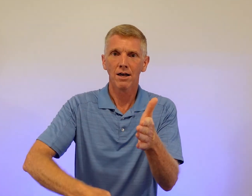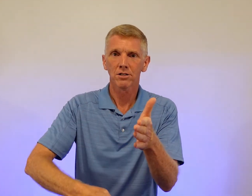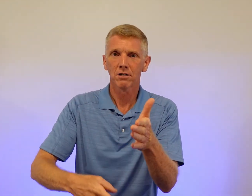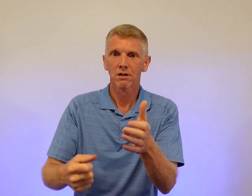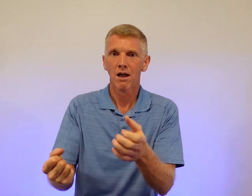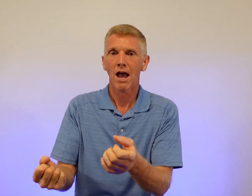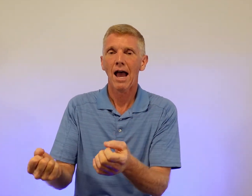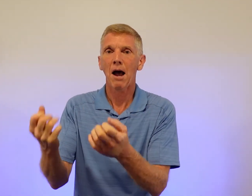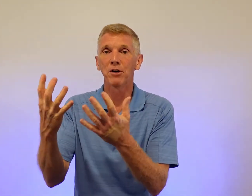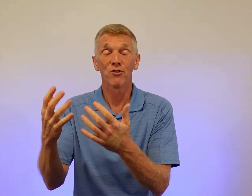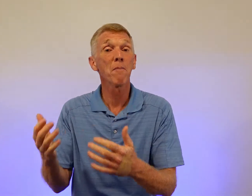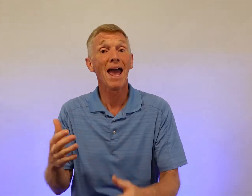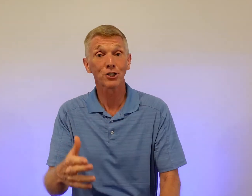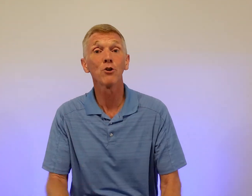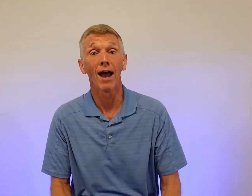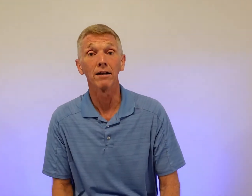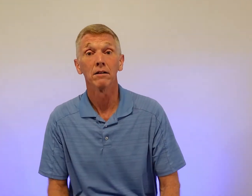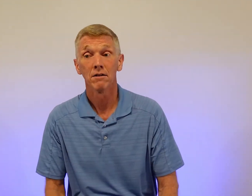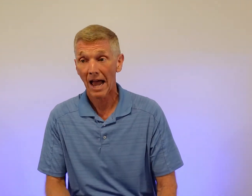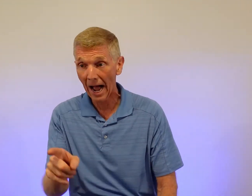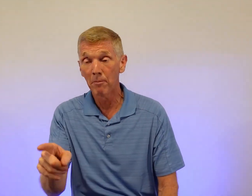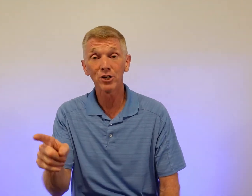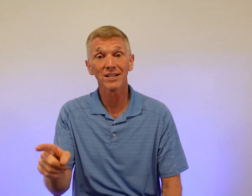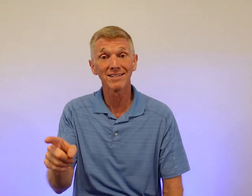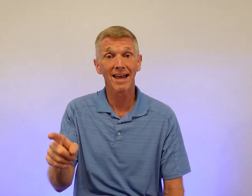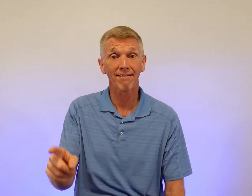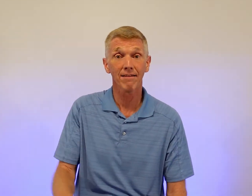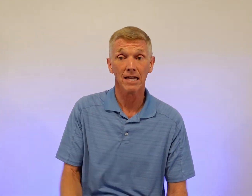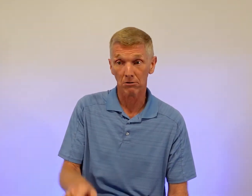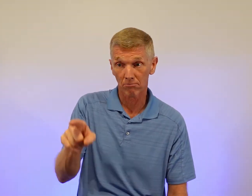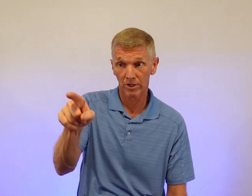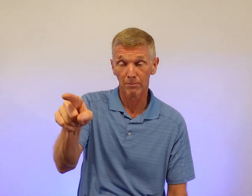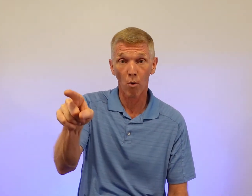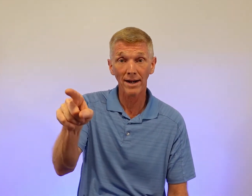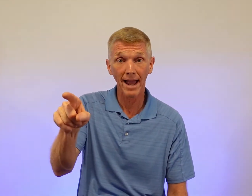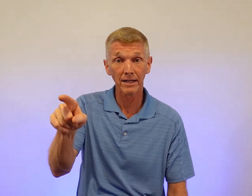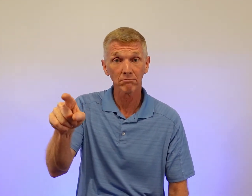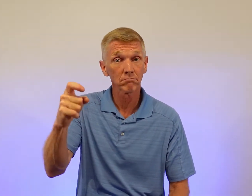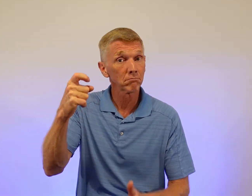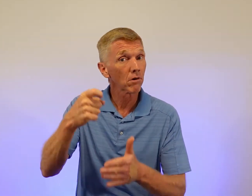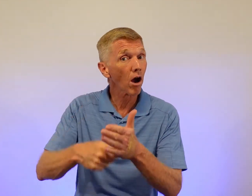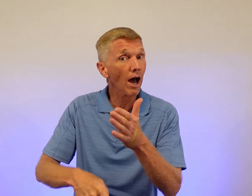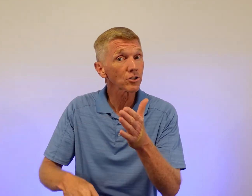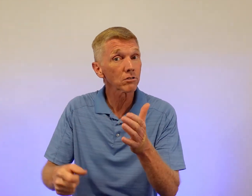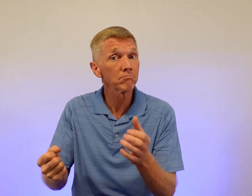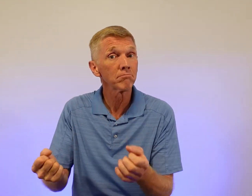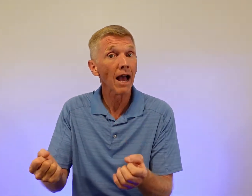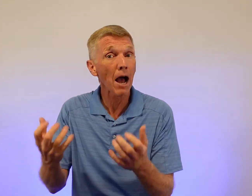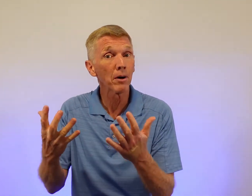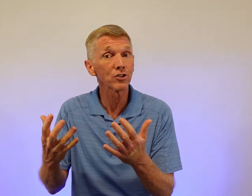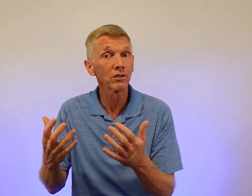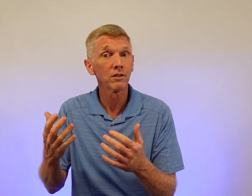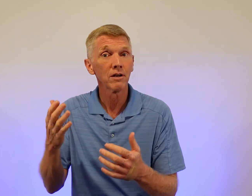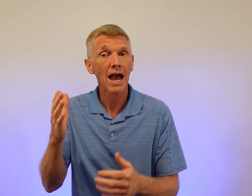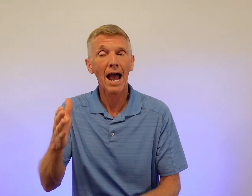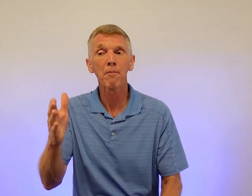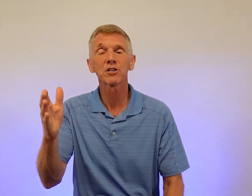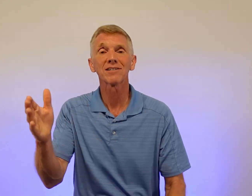Cost. How much? They may ask you that. How much is that thing? Going to point at it? Cost? How much? How much does that